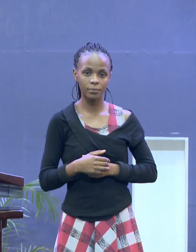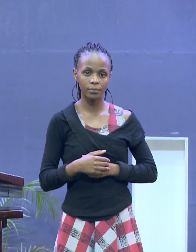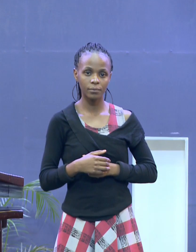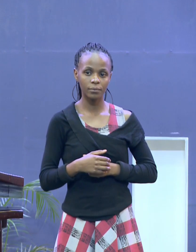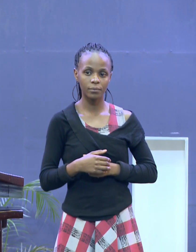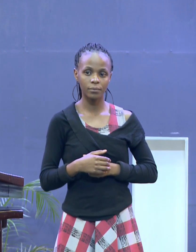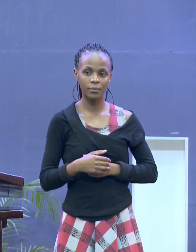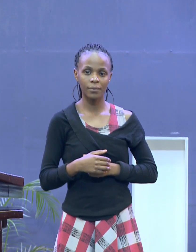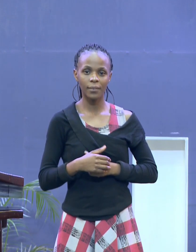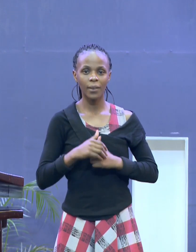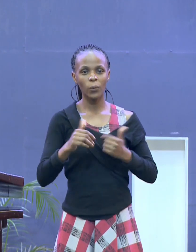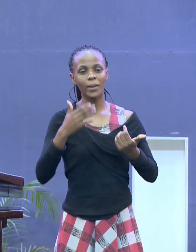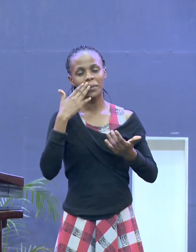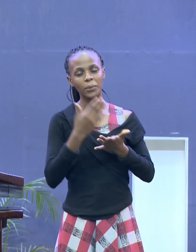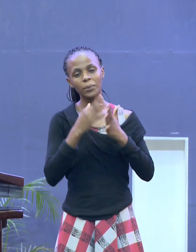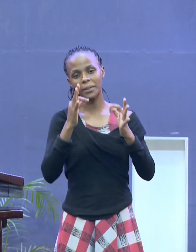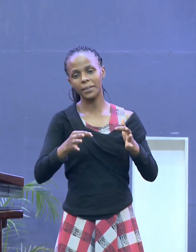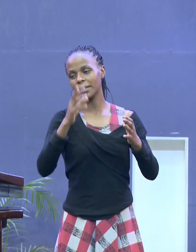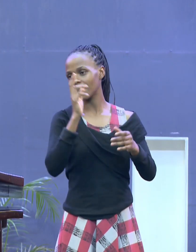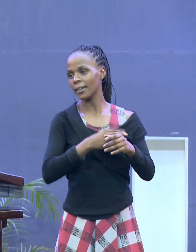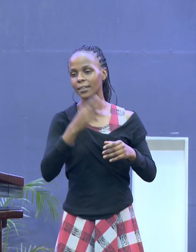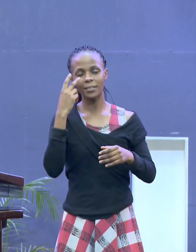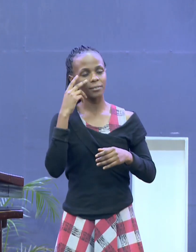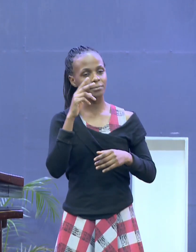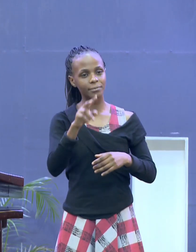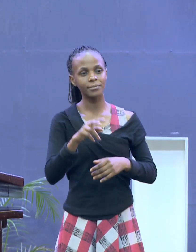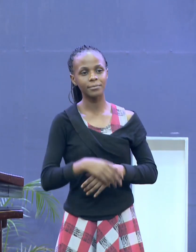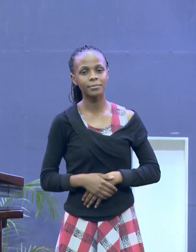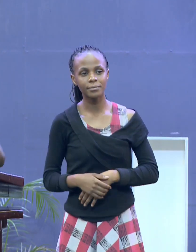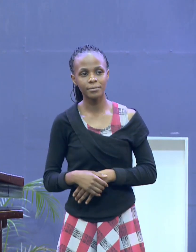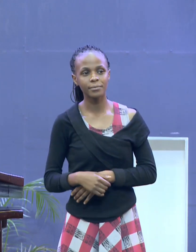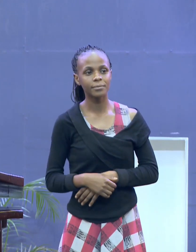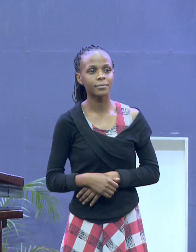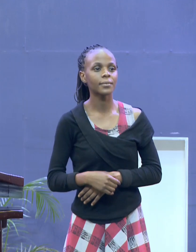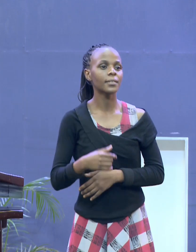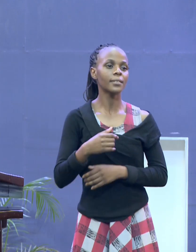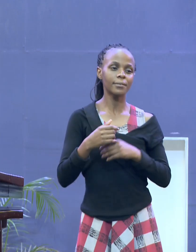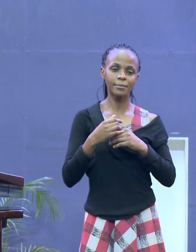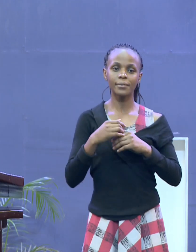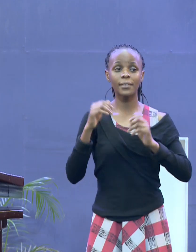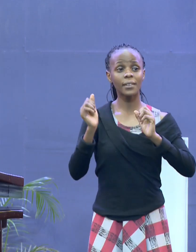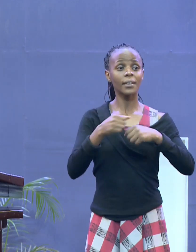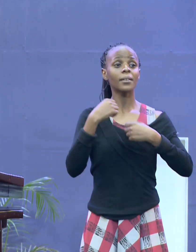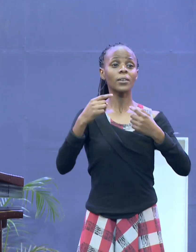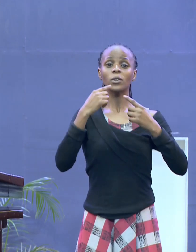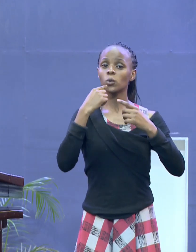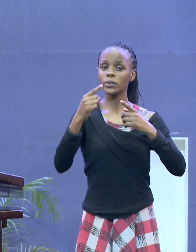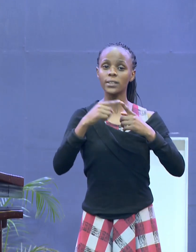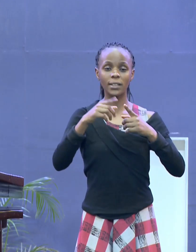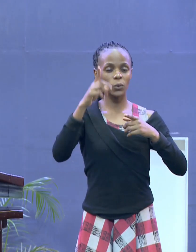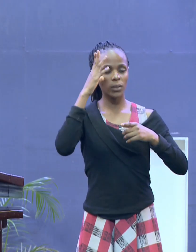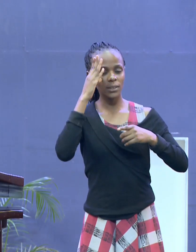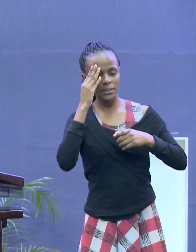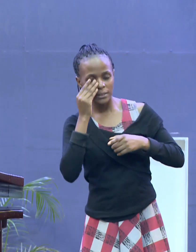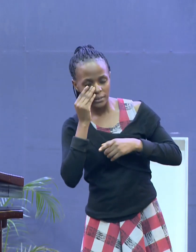have, I can't see you. Ekirungi sobola balaba. So I can't be convinced that you are sleeping and you are dozing off. Kat